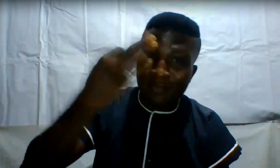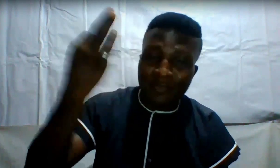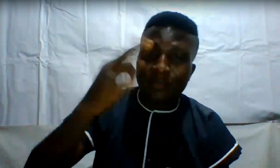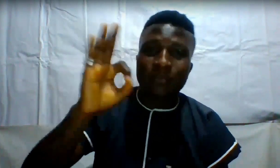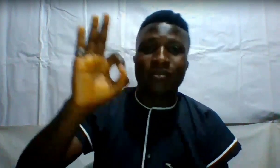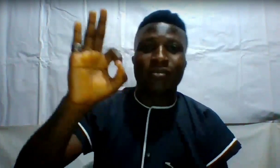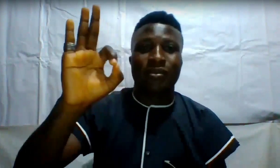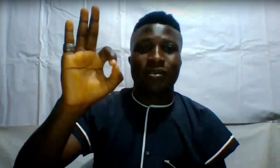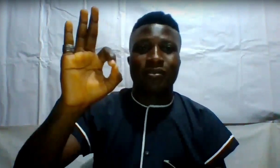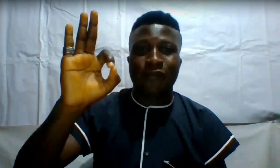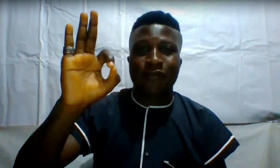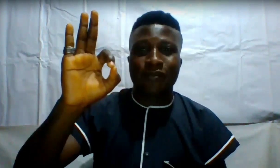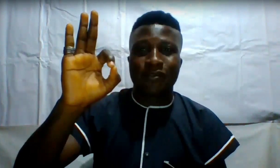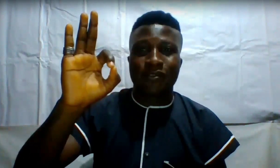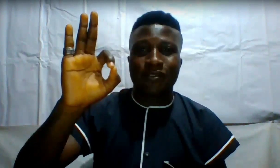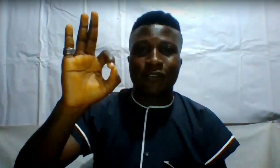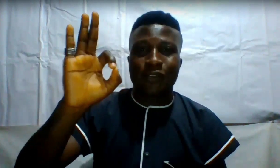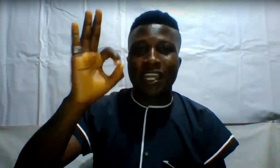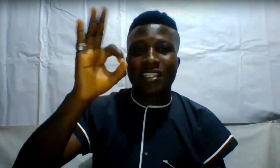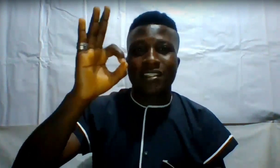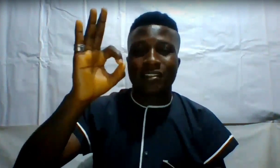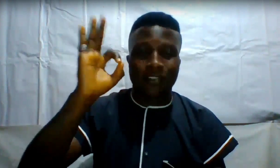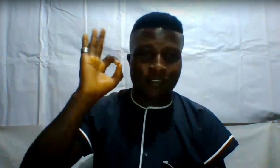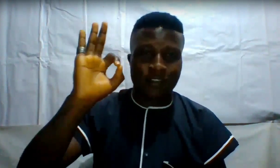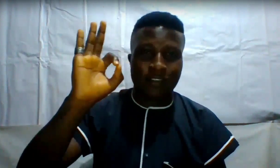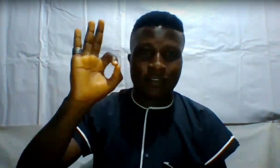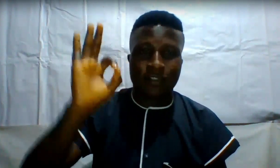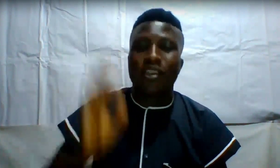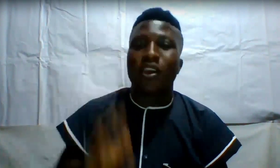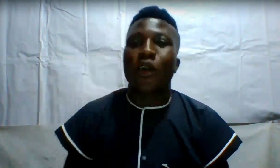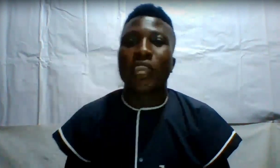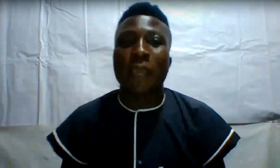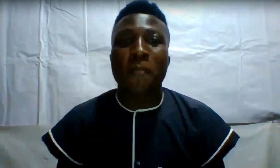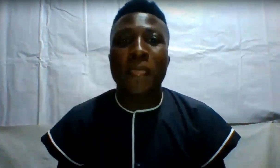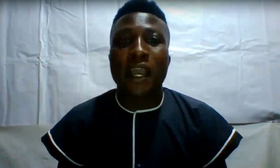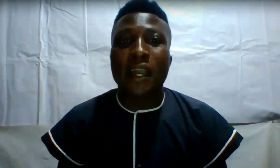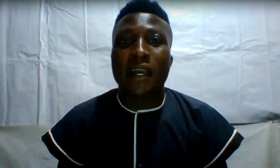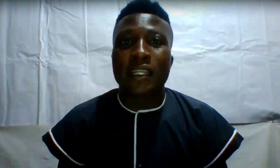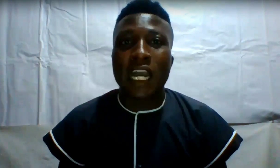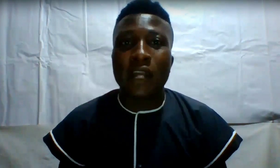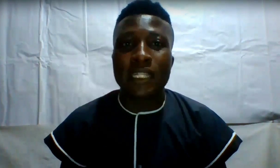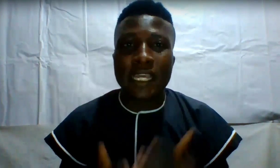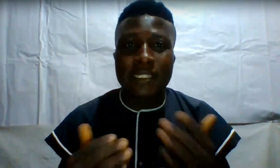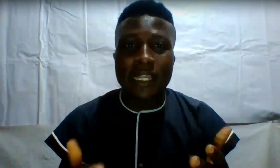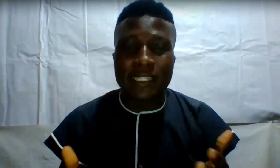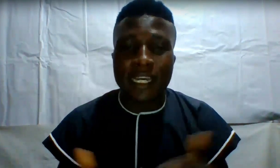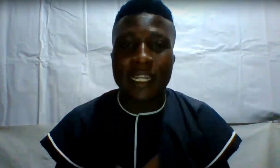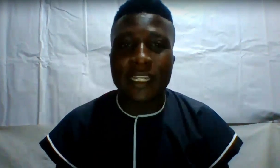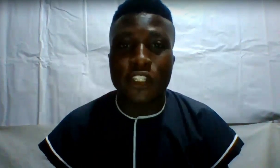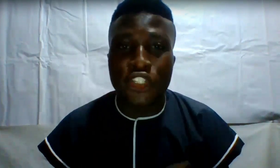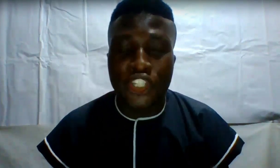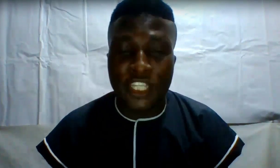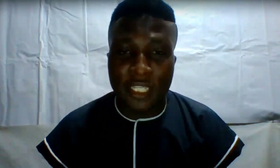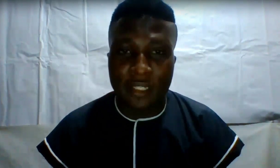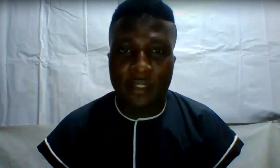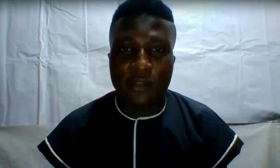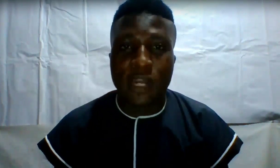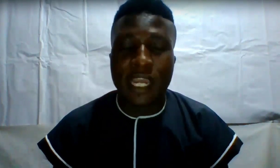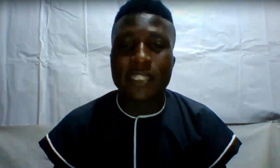Letter F, right? Okay. Now the next letter, letter G, right? Now letter G